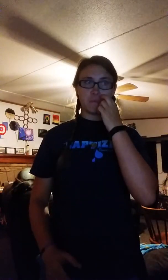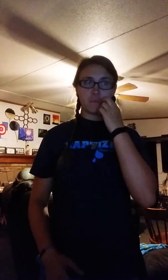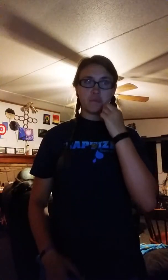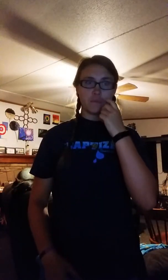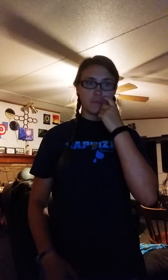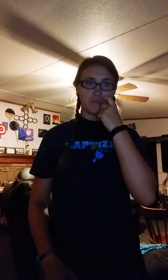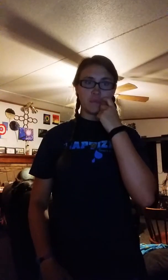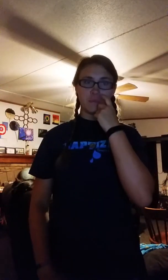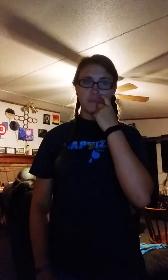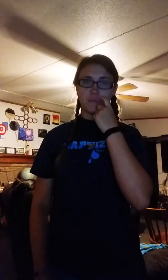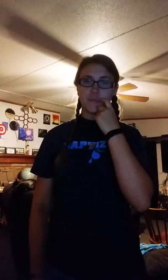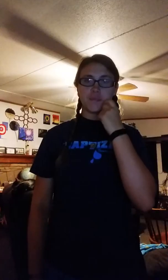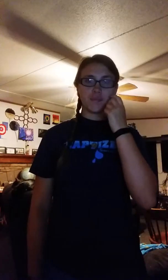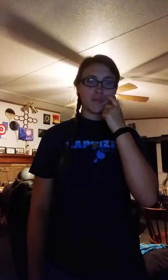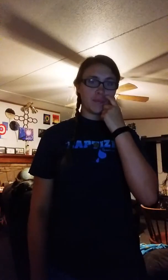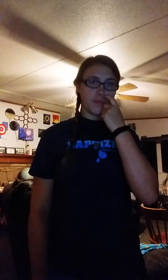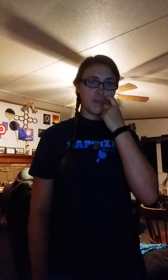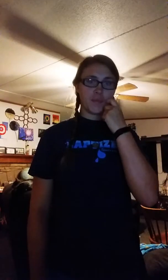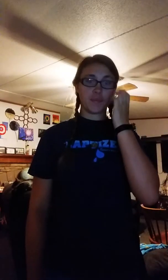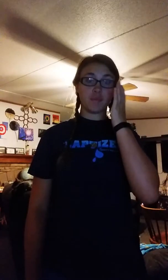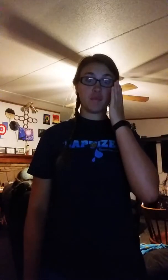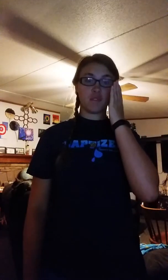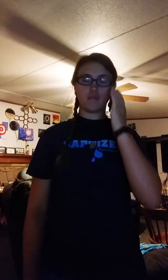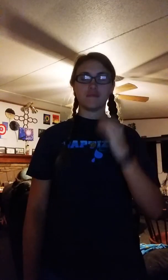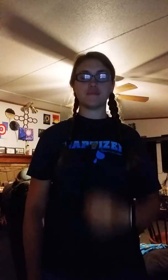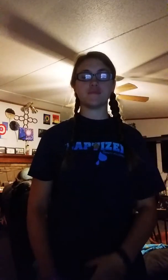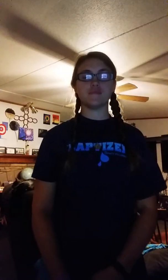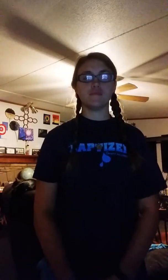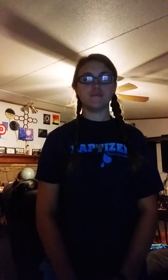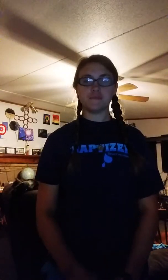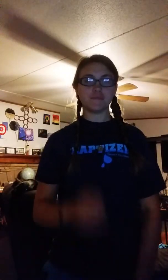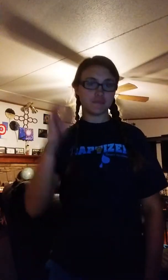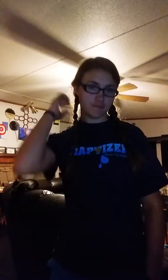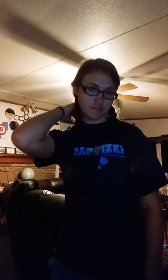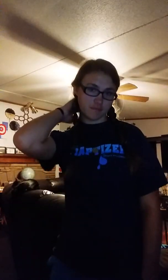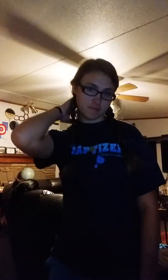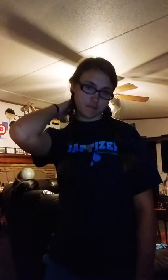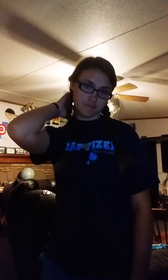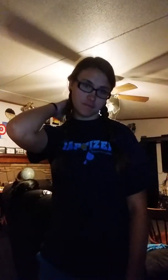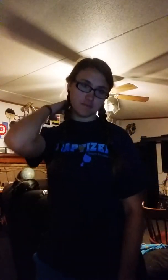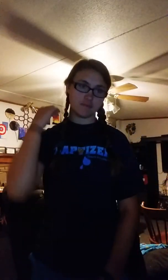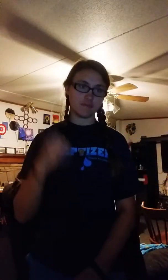upon the waters